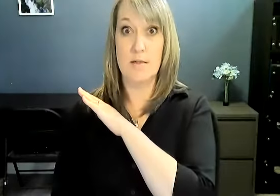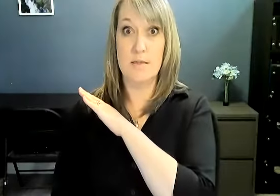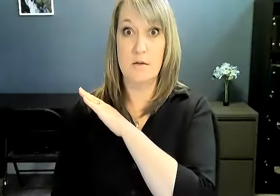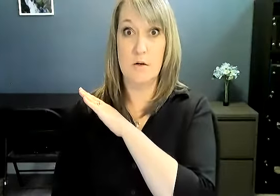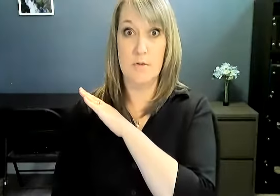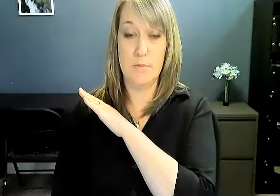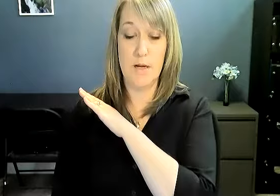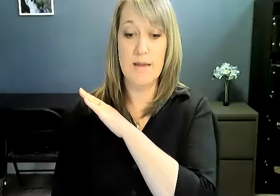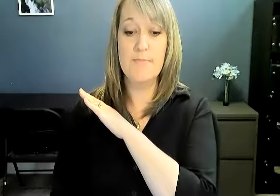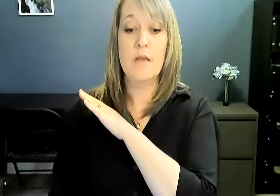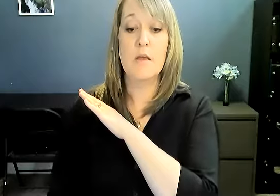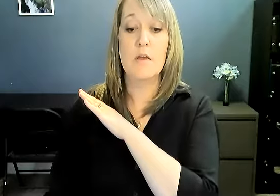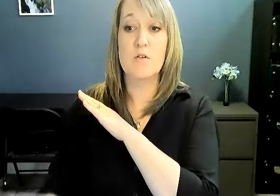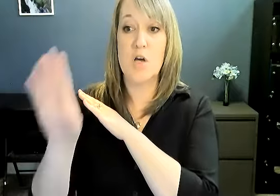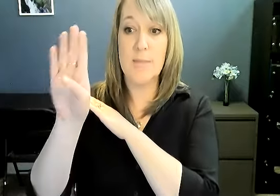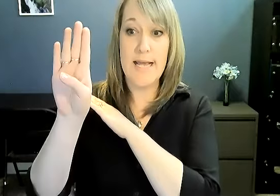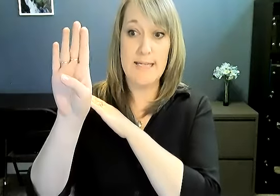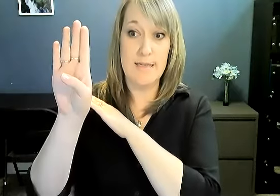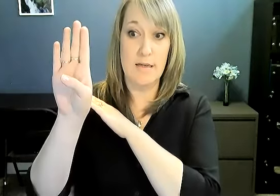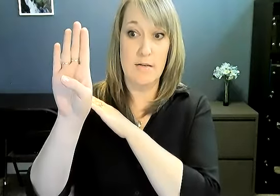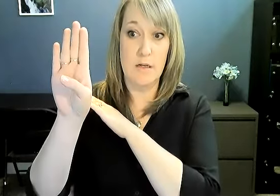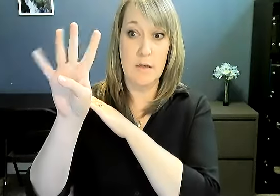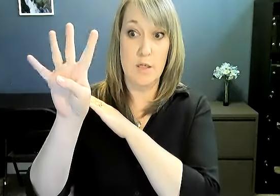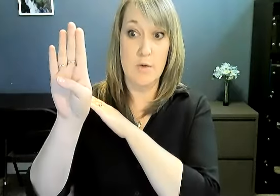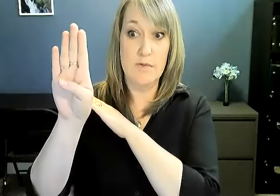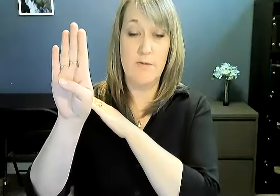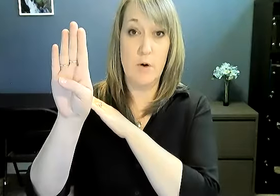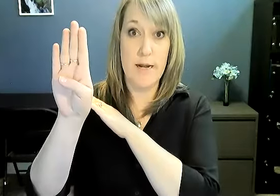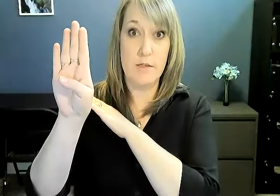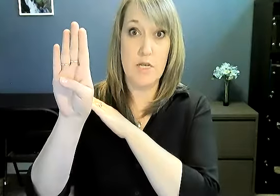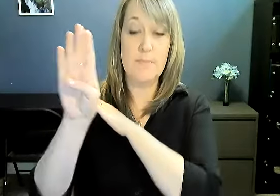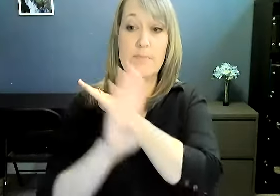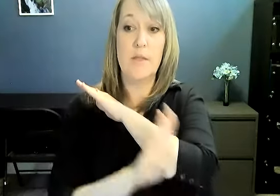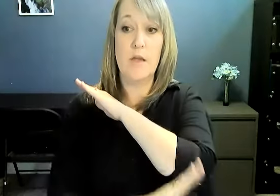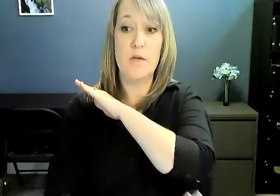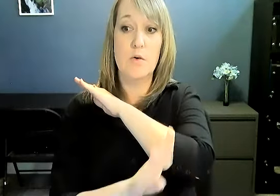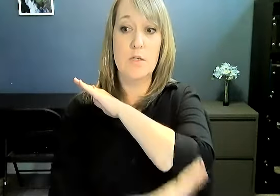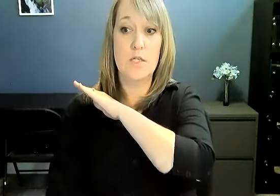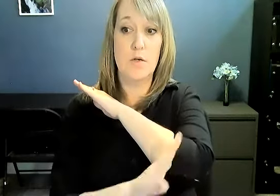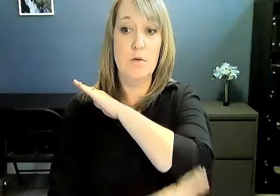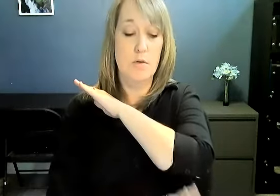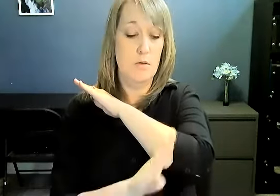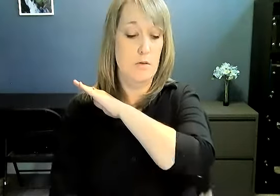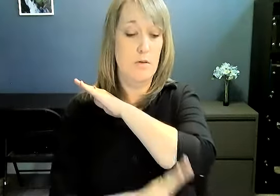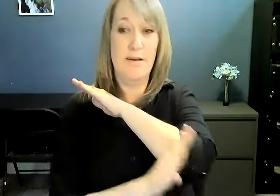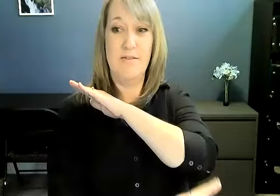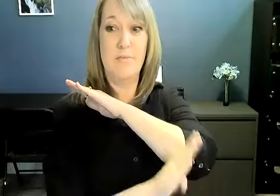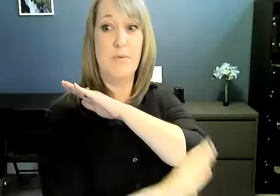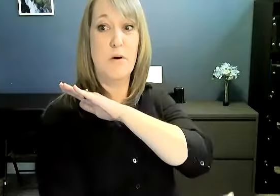crossed over your body. Your dominant hand is a closed 4 hand shape, and you're going to kind of brush